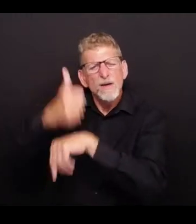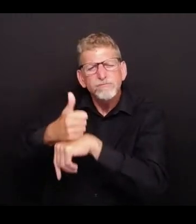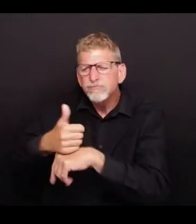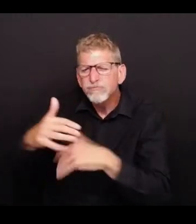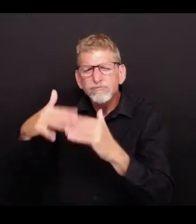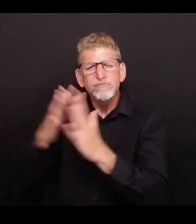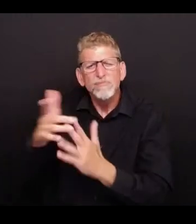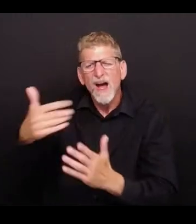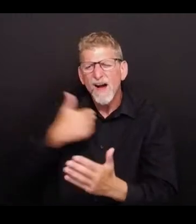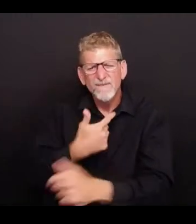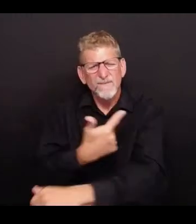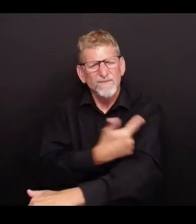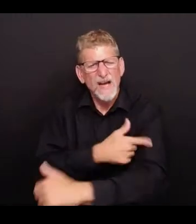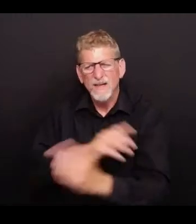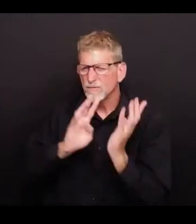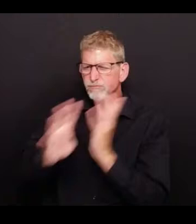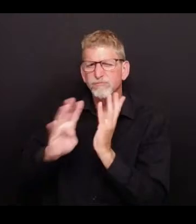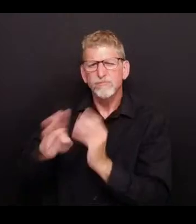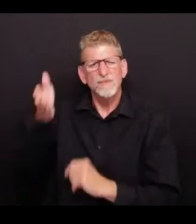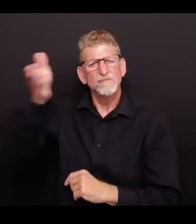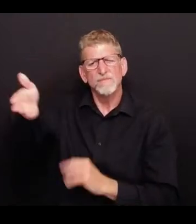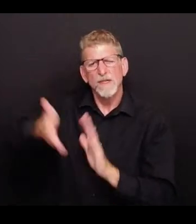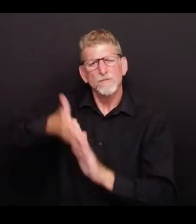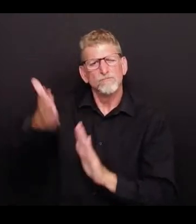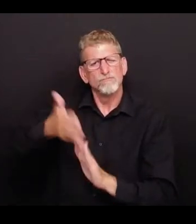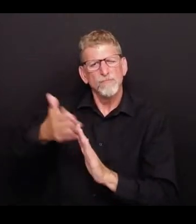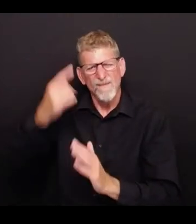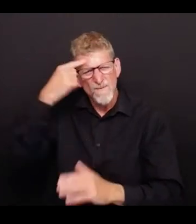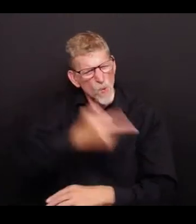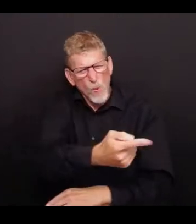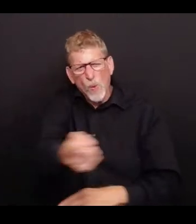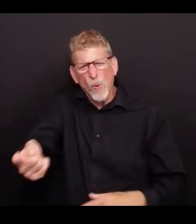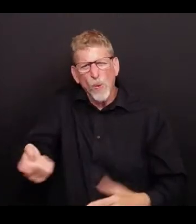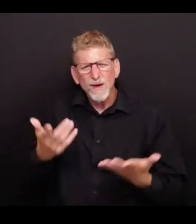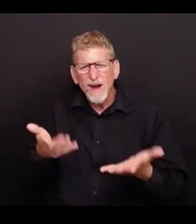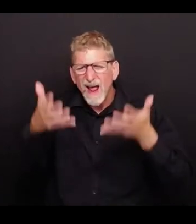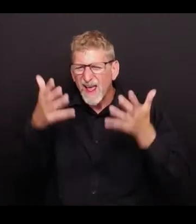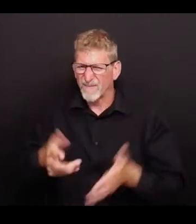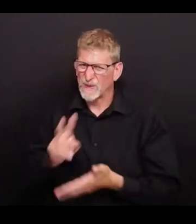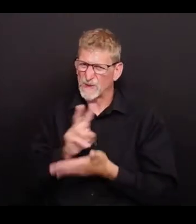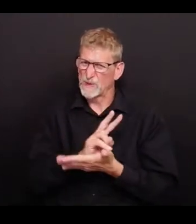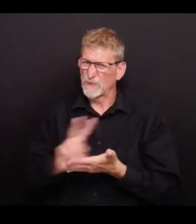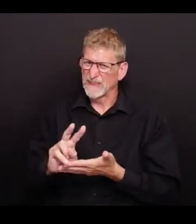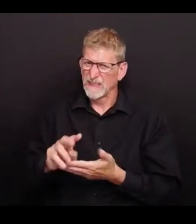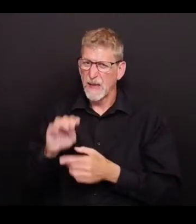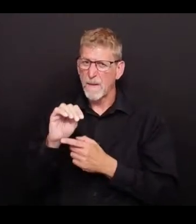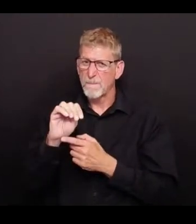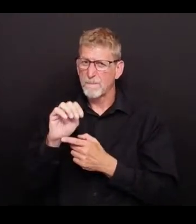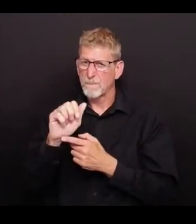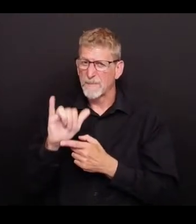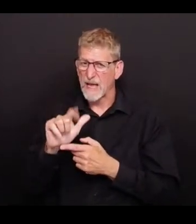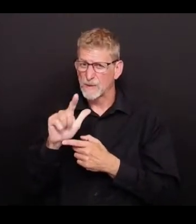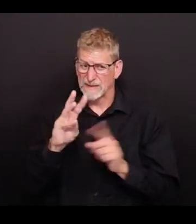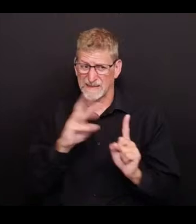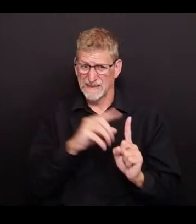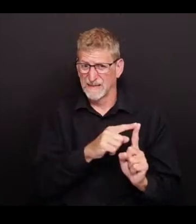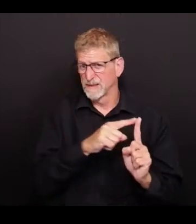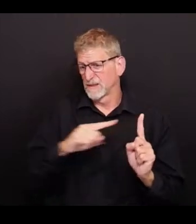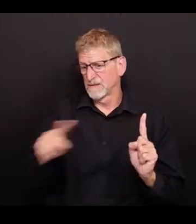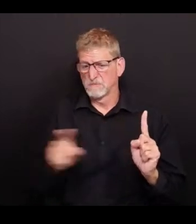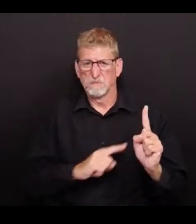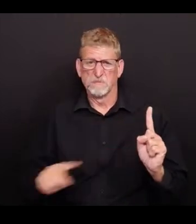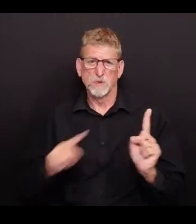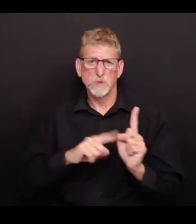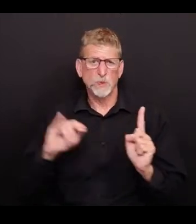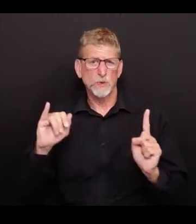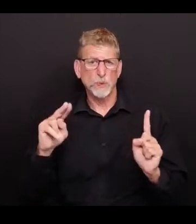This site is in its final 2 weeks of operation. For the last 2 weeks, so May 26th through June